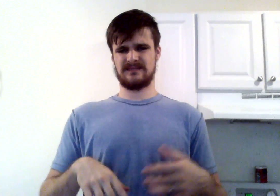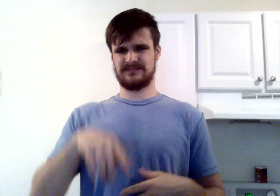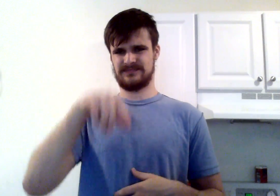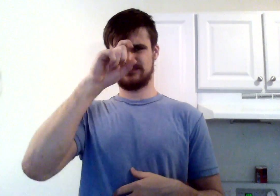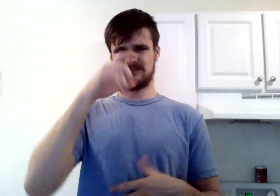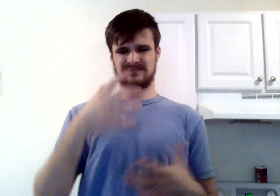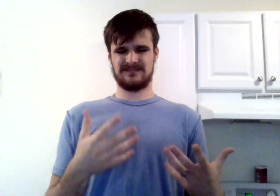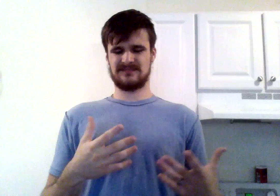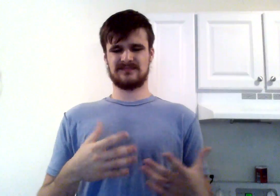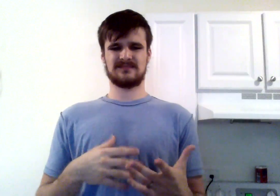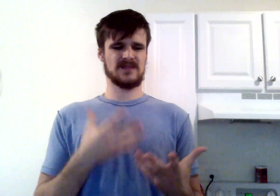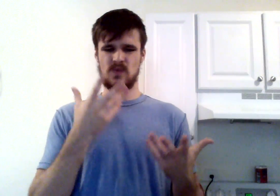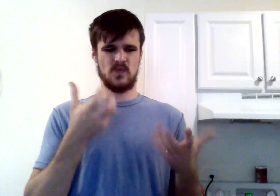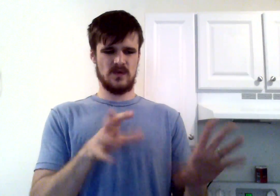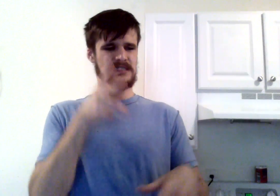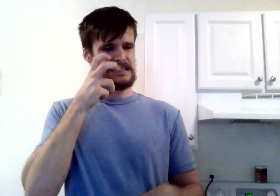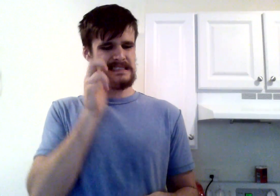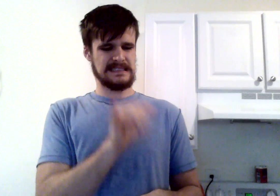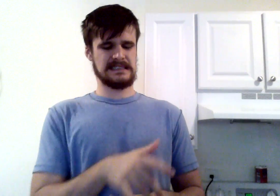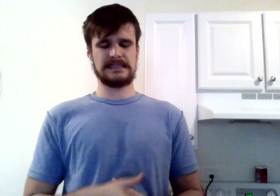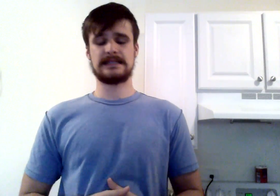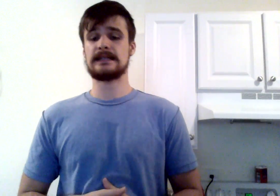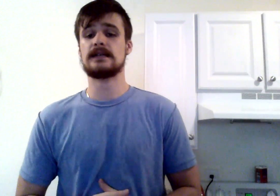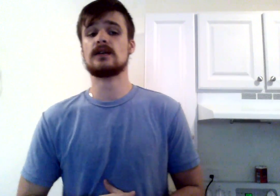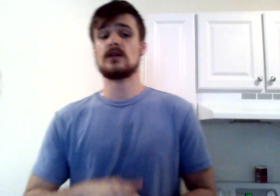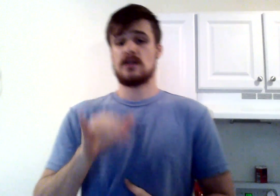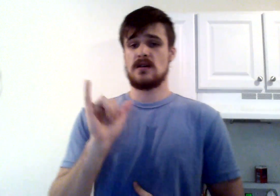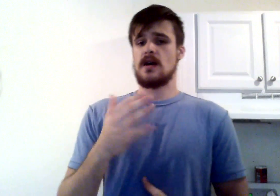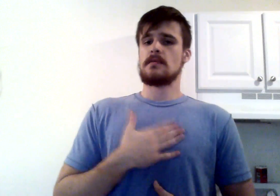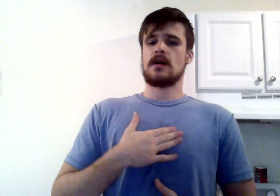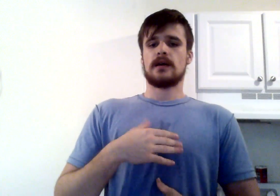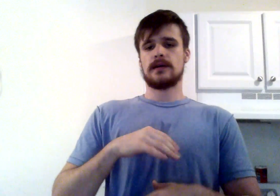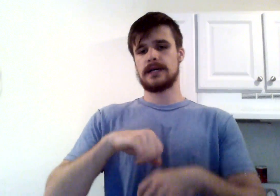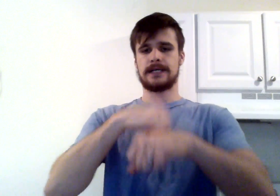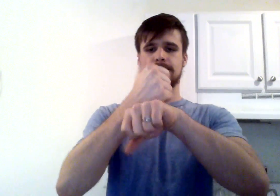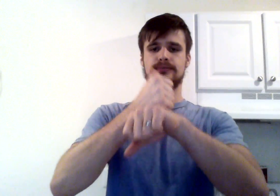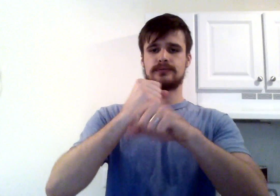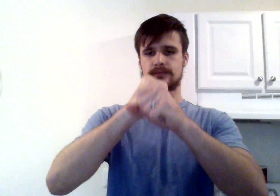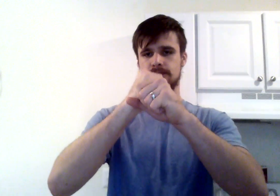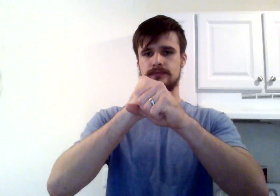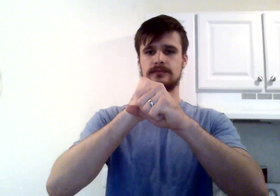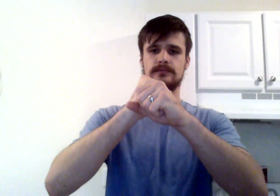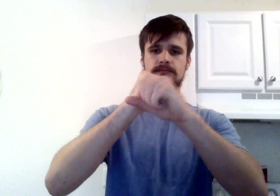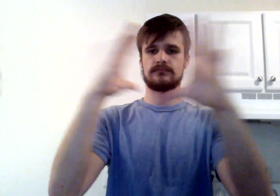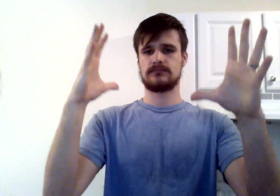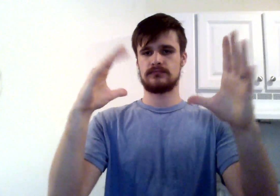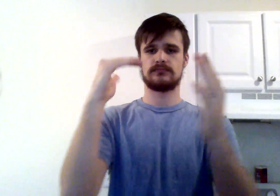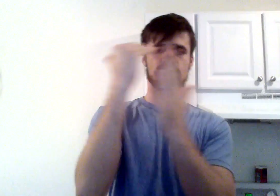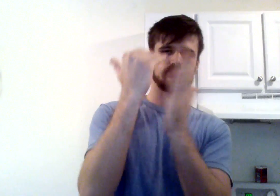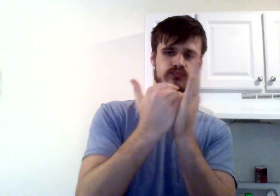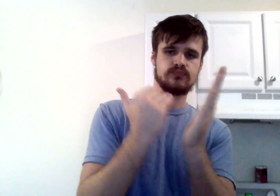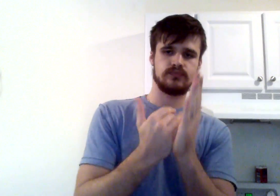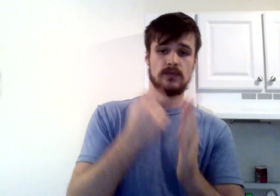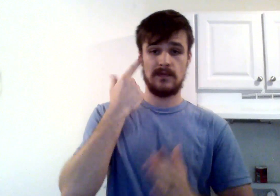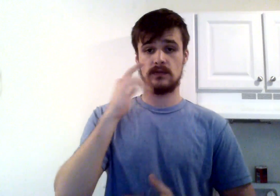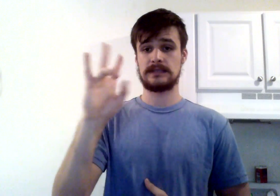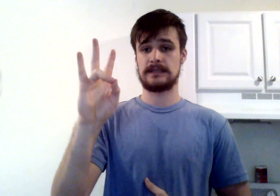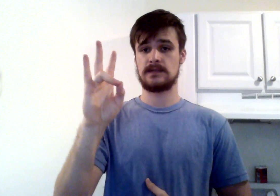here they are, 7 deadly sins of speaking. These are things I think we need to avoid. But is there a positive way to think about